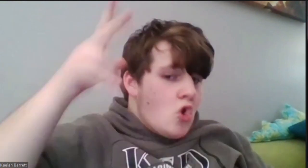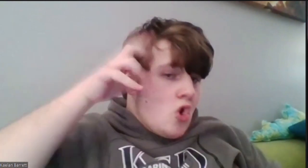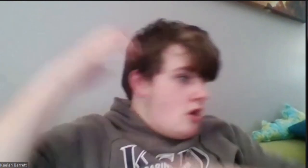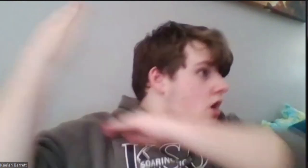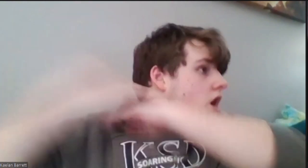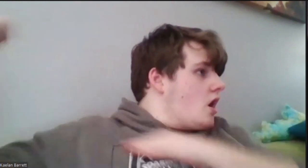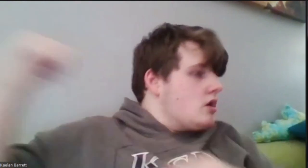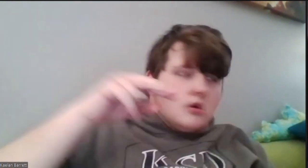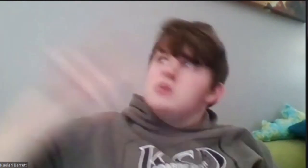giving papers.